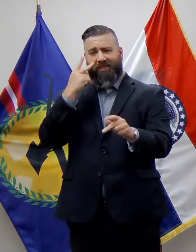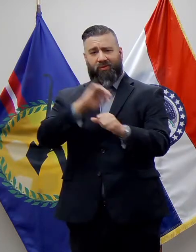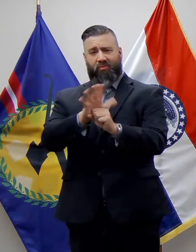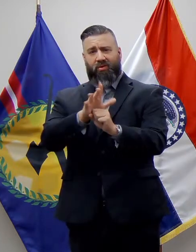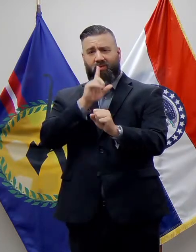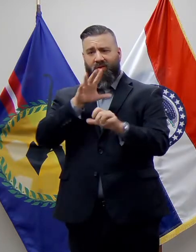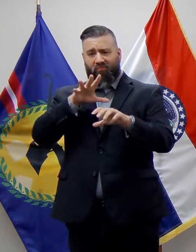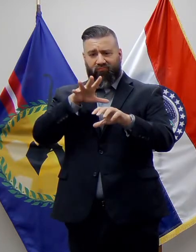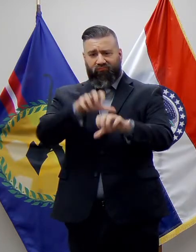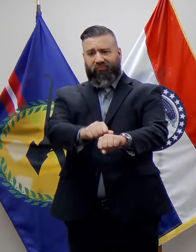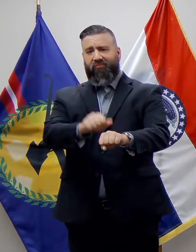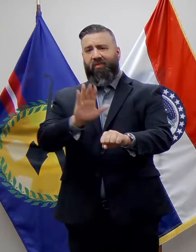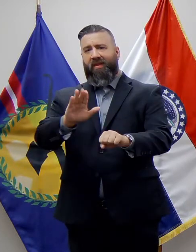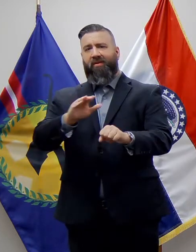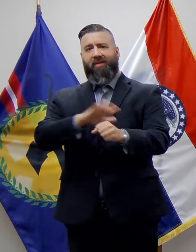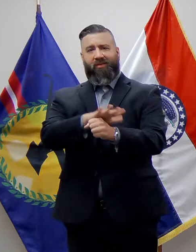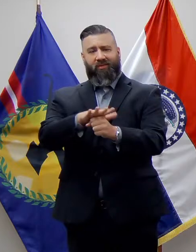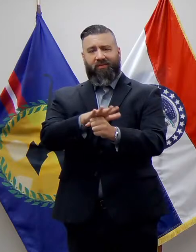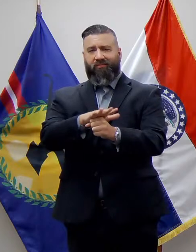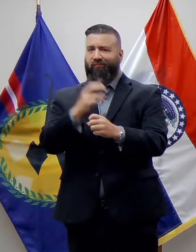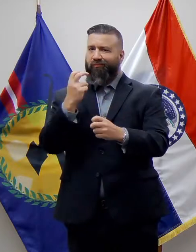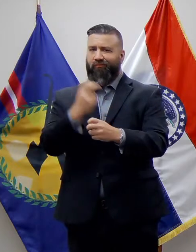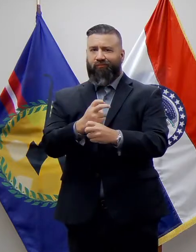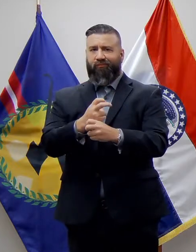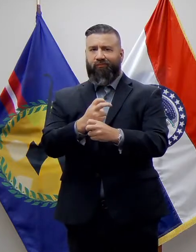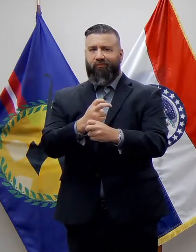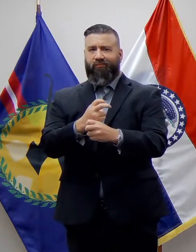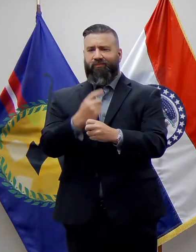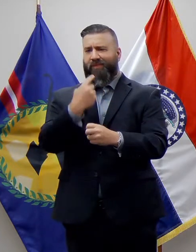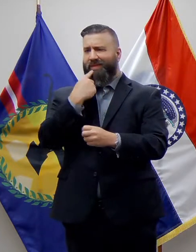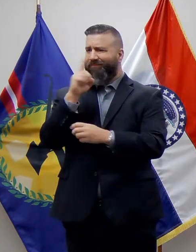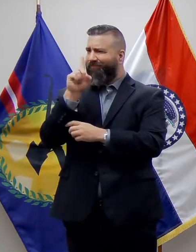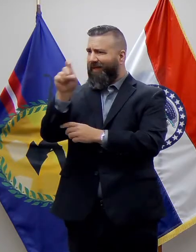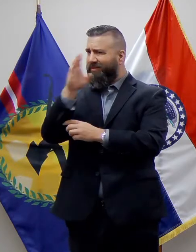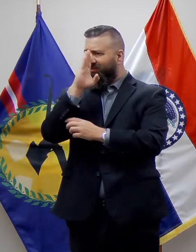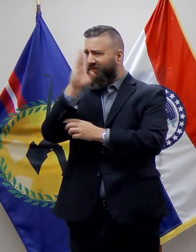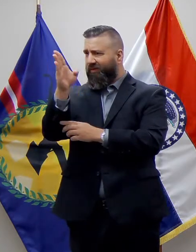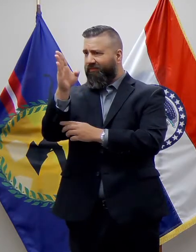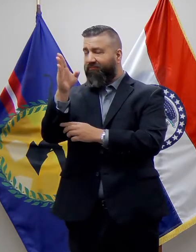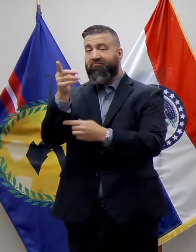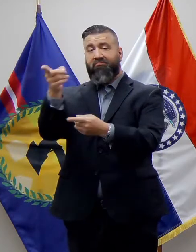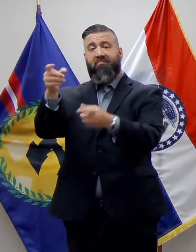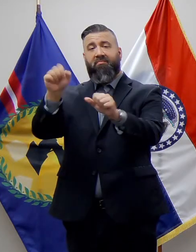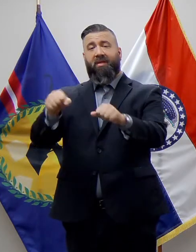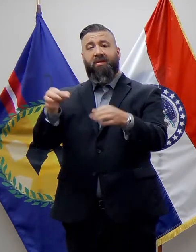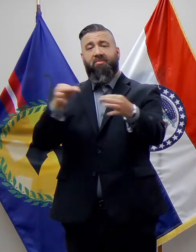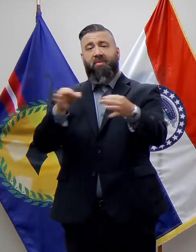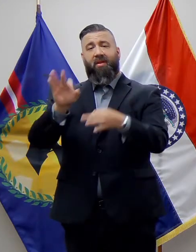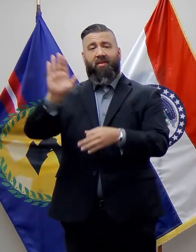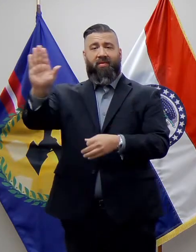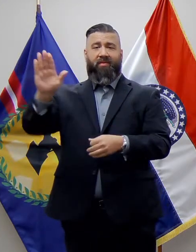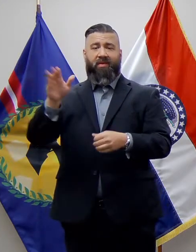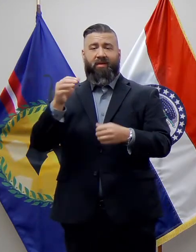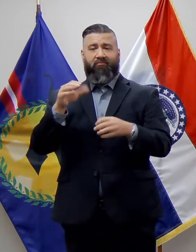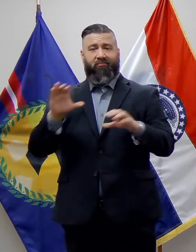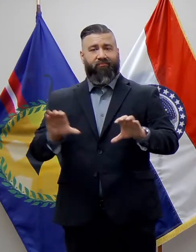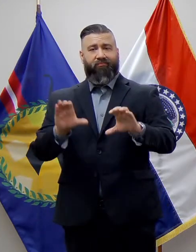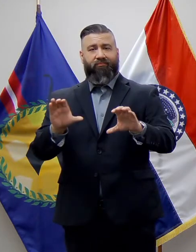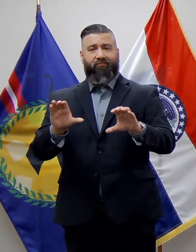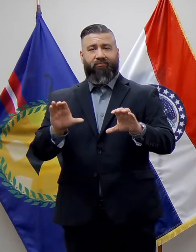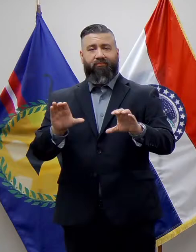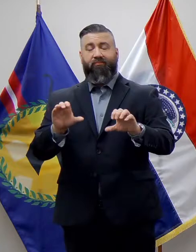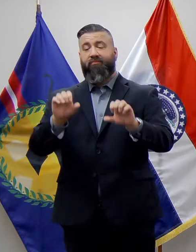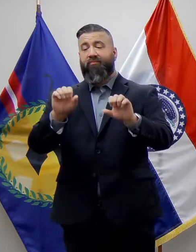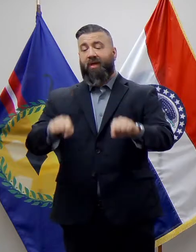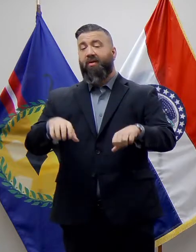hard. I would say ask them directly. Have them explain their actions. They could adopt